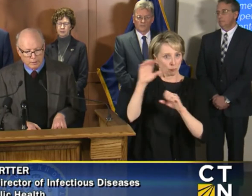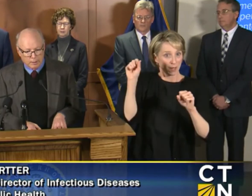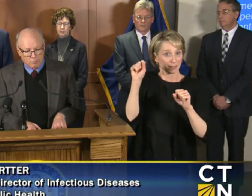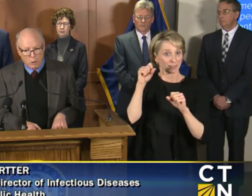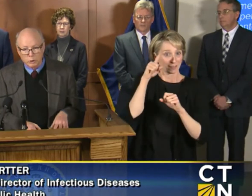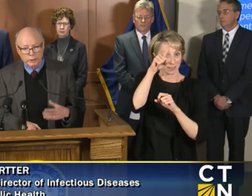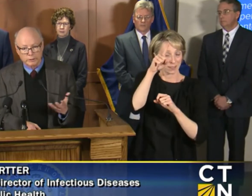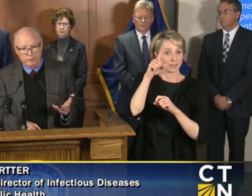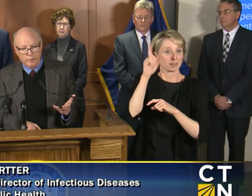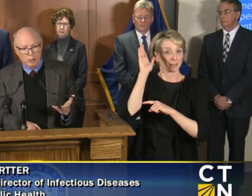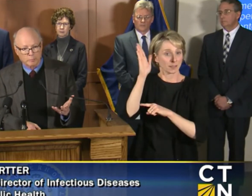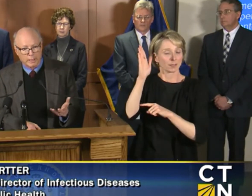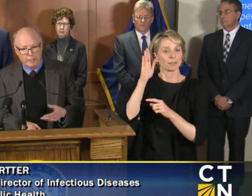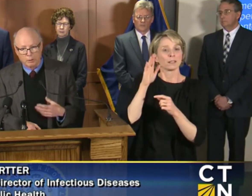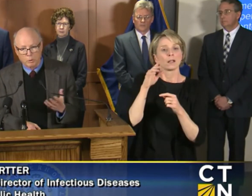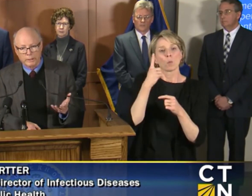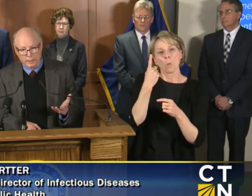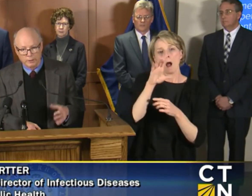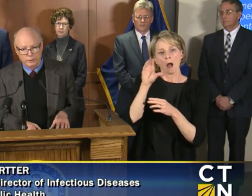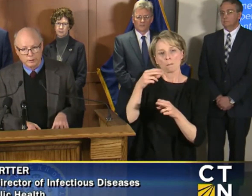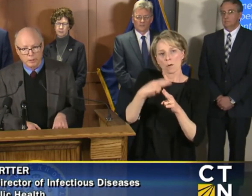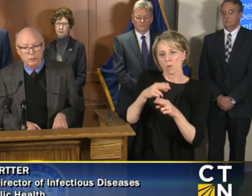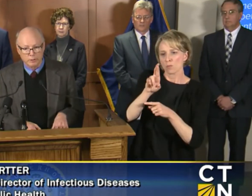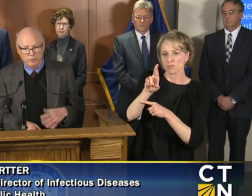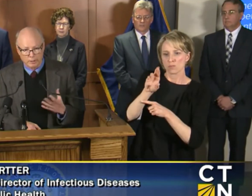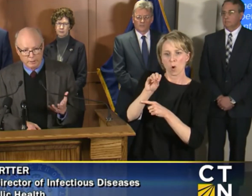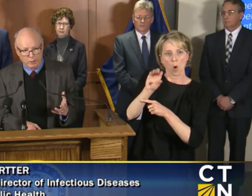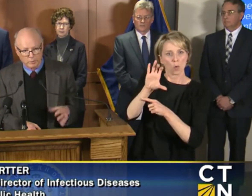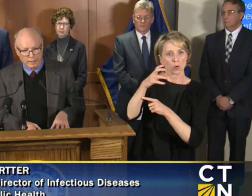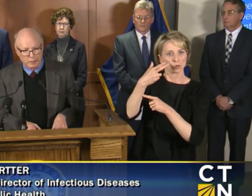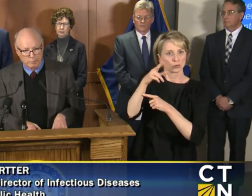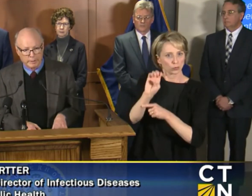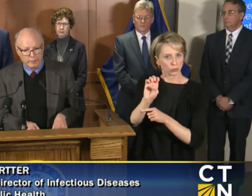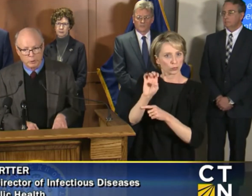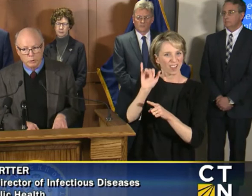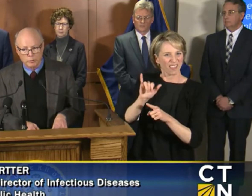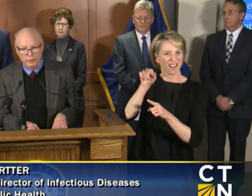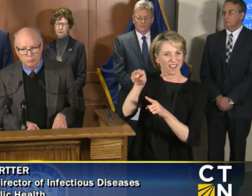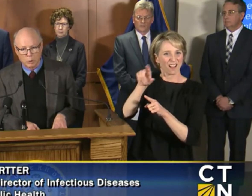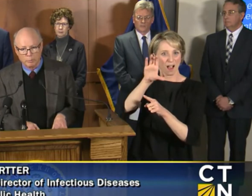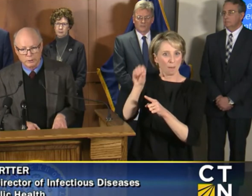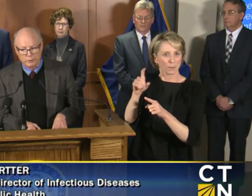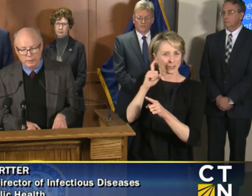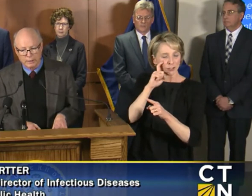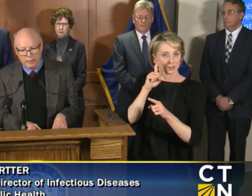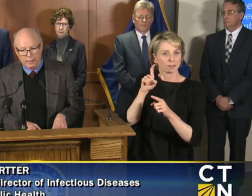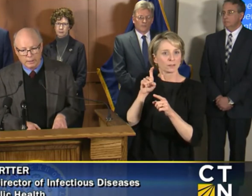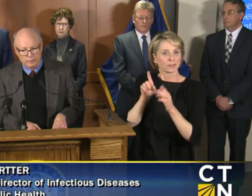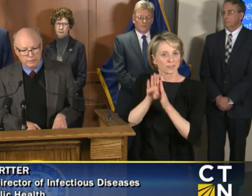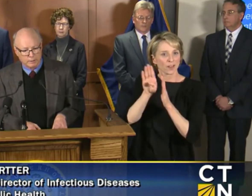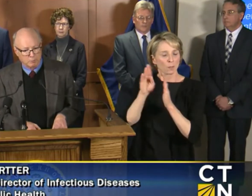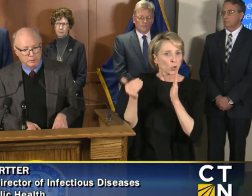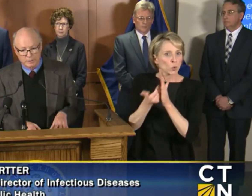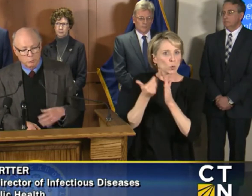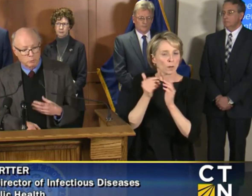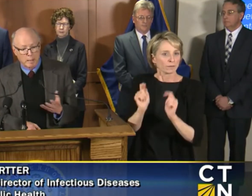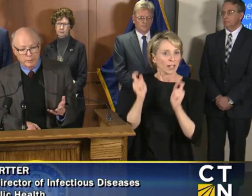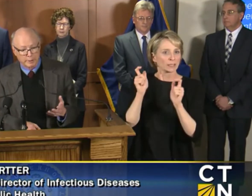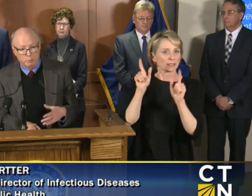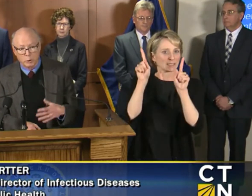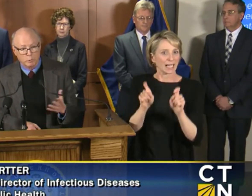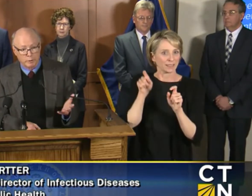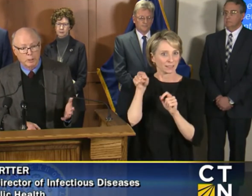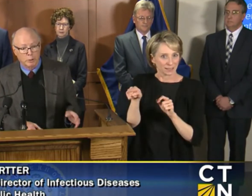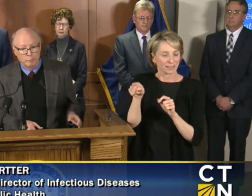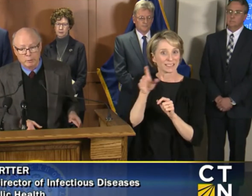that Roche has developed a quick test, a relative, that could be used for this purpose, and this was